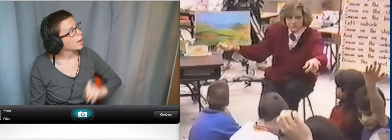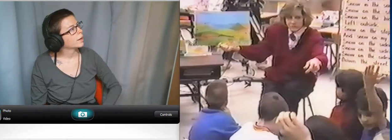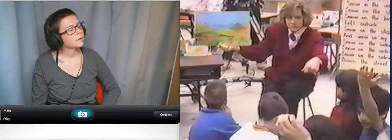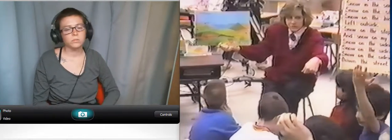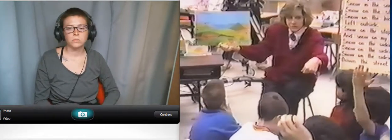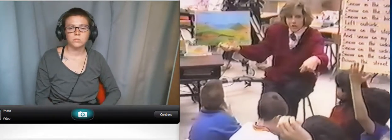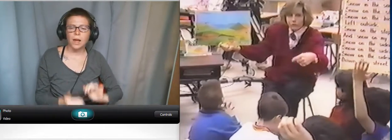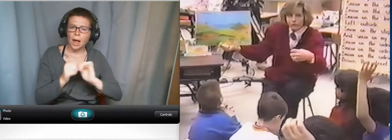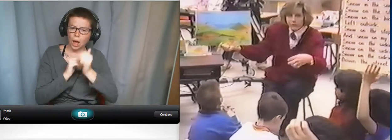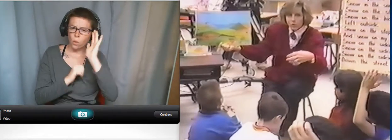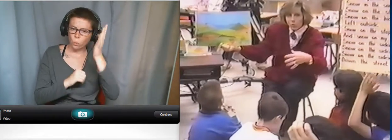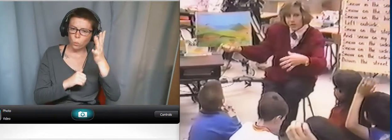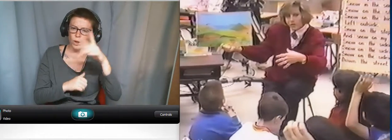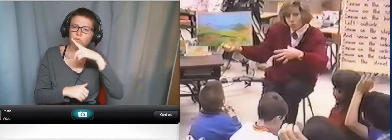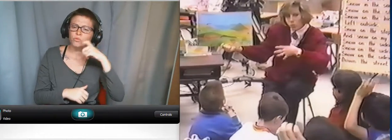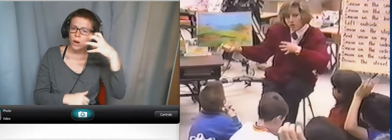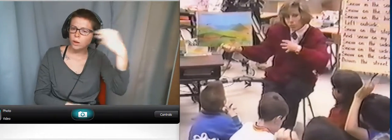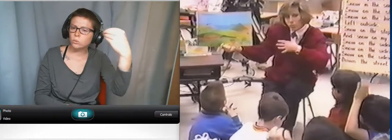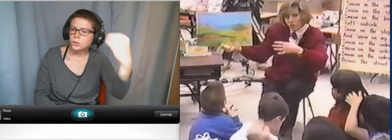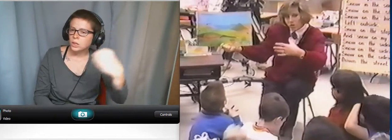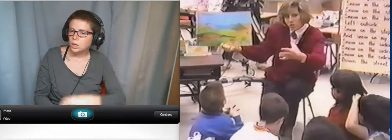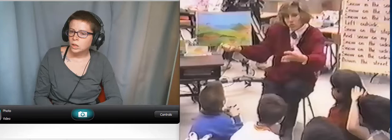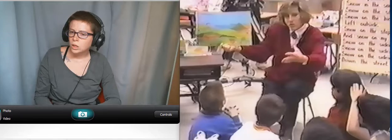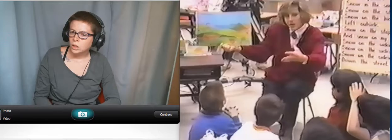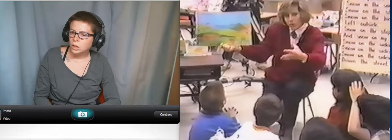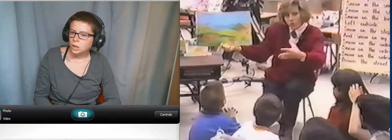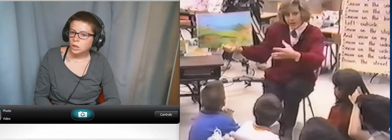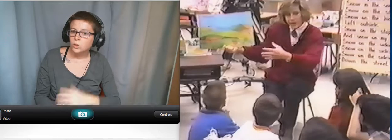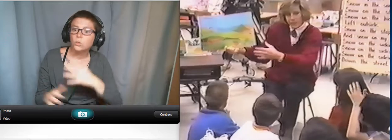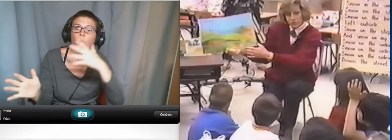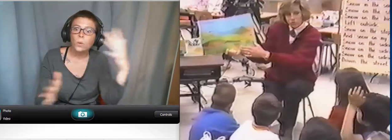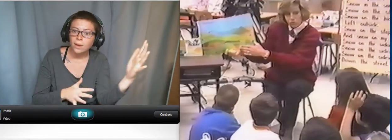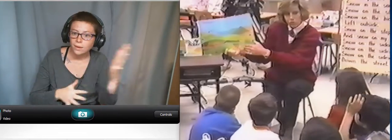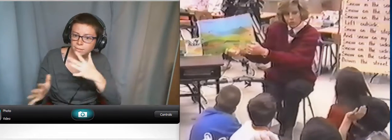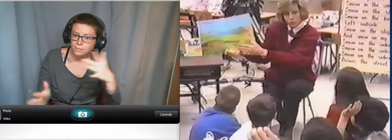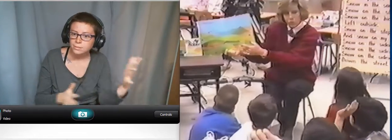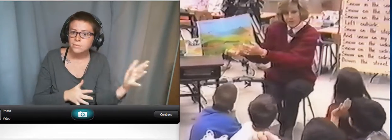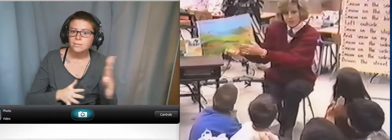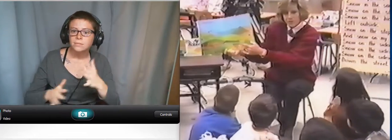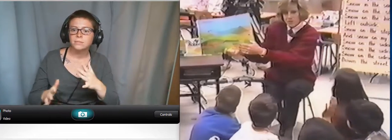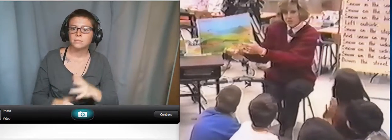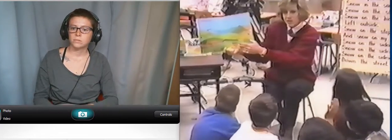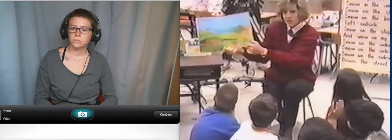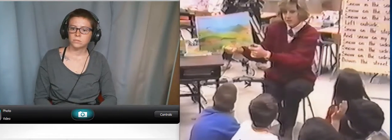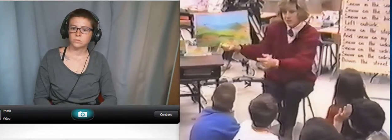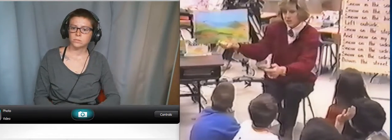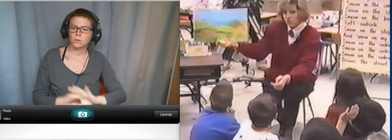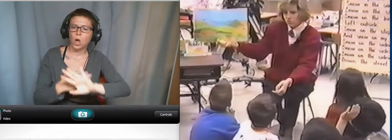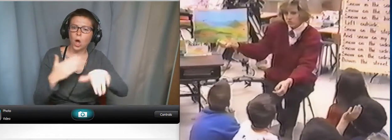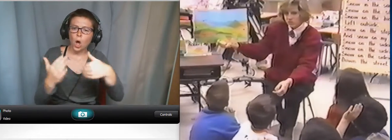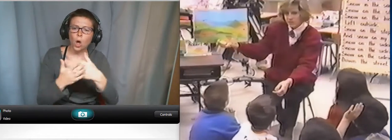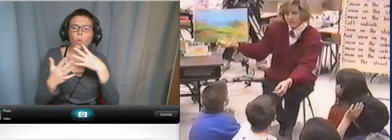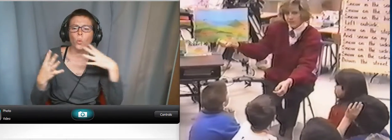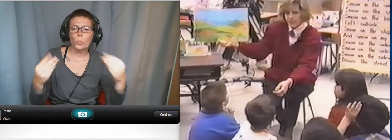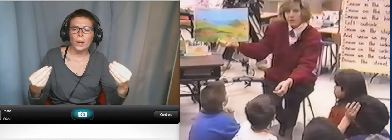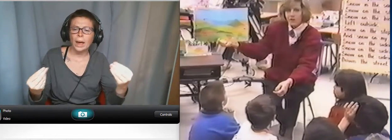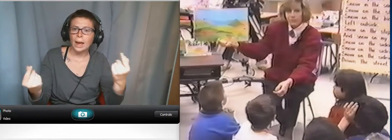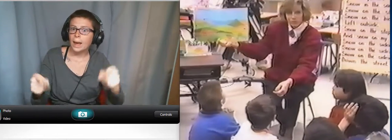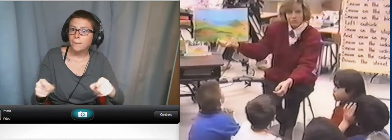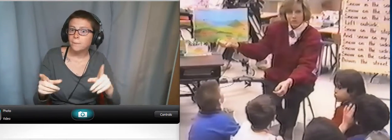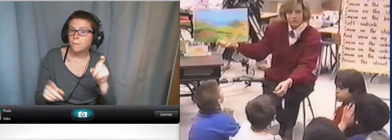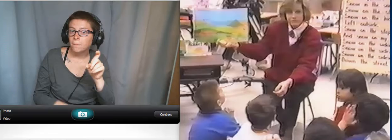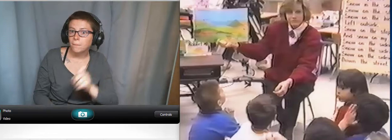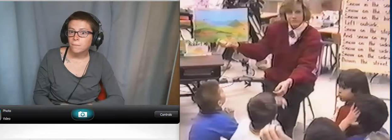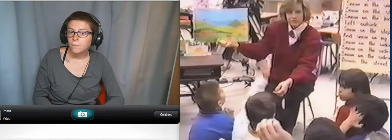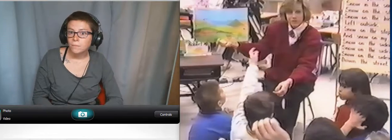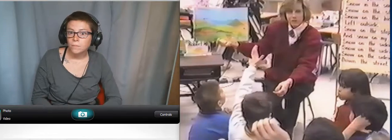though? From the wind. The wind blows, and what happens to all the wetness inside the towels? It blows off.